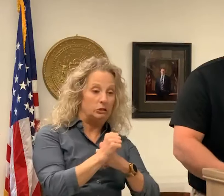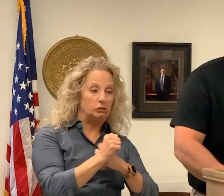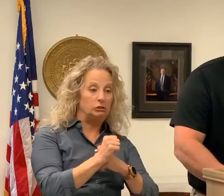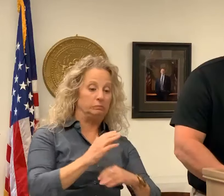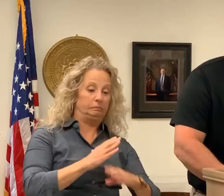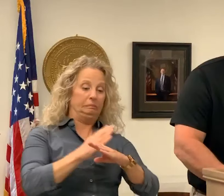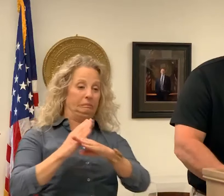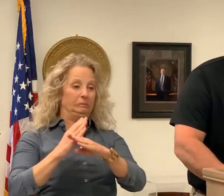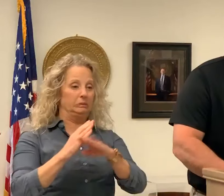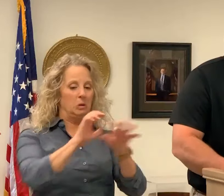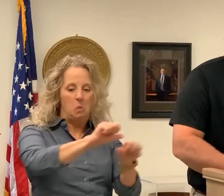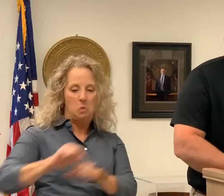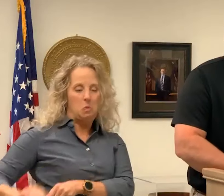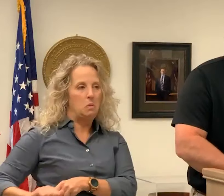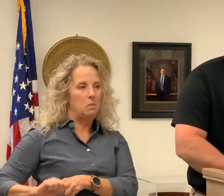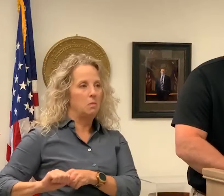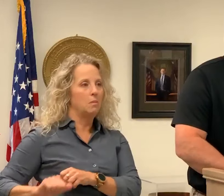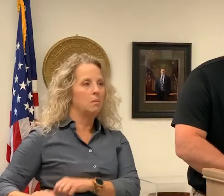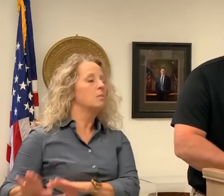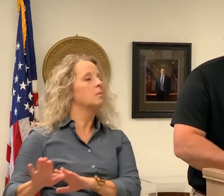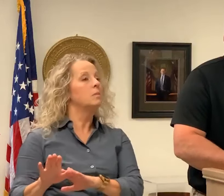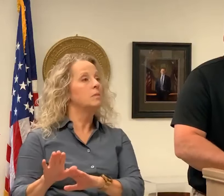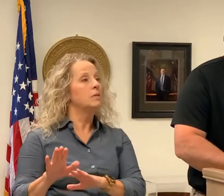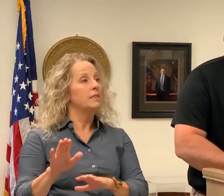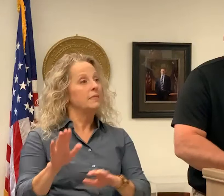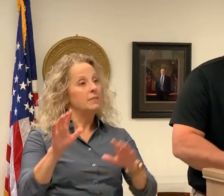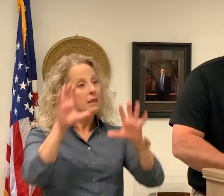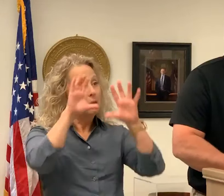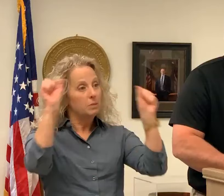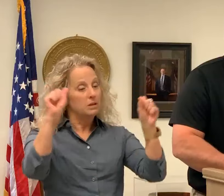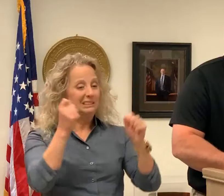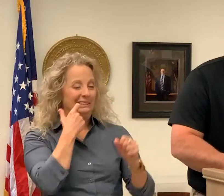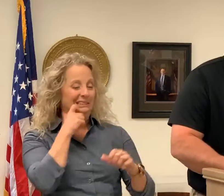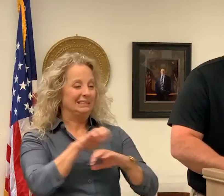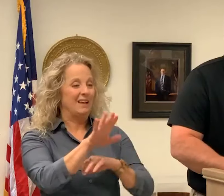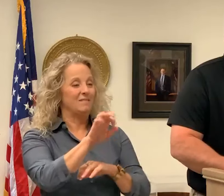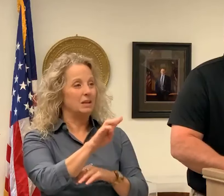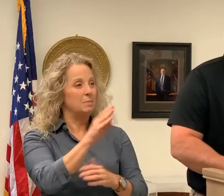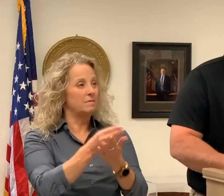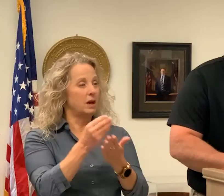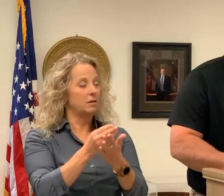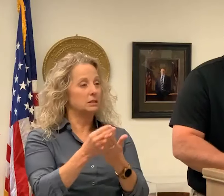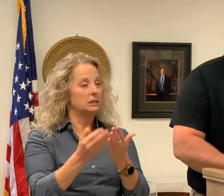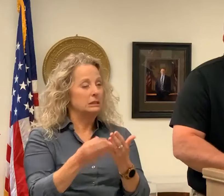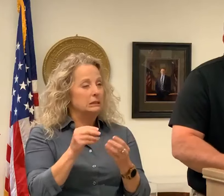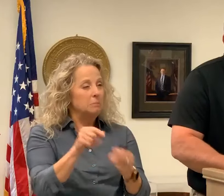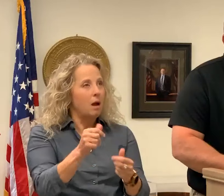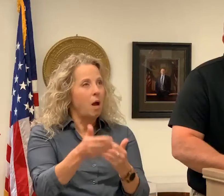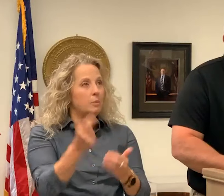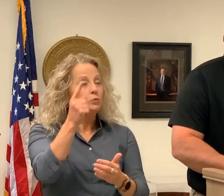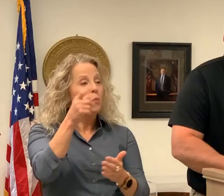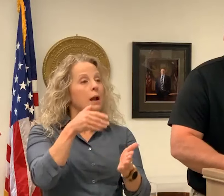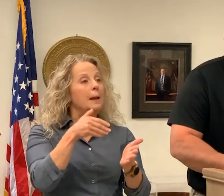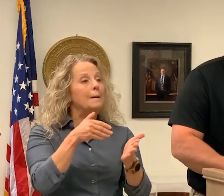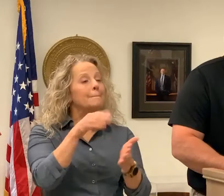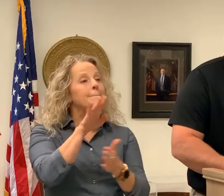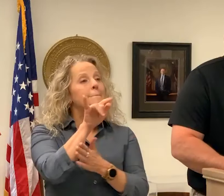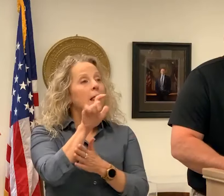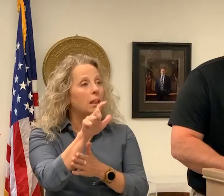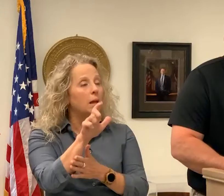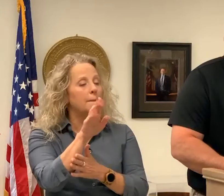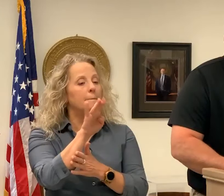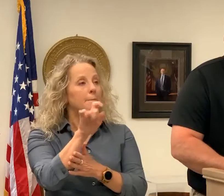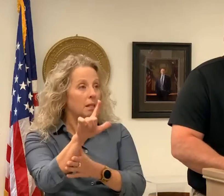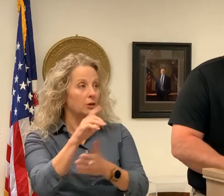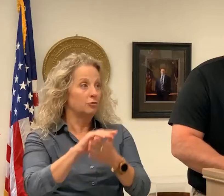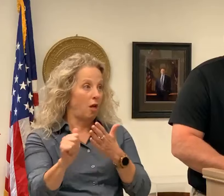the debris. And to date, the administration, just in FEMA funding here, has spent almost $1 billion in responding to